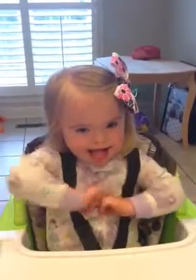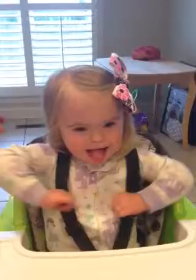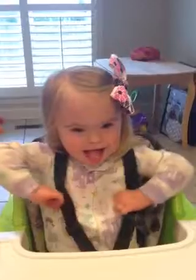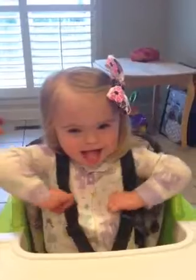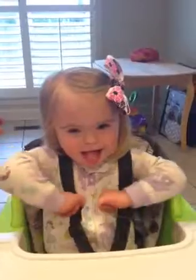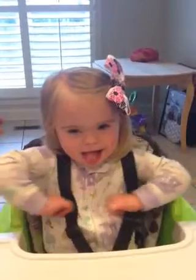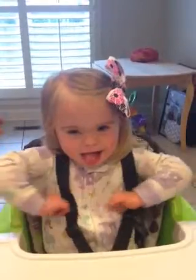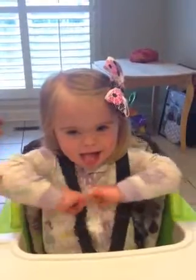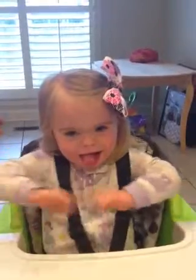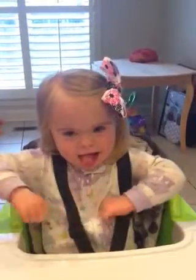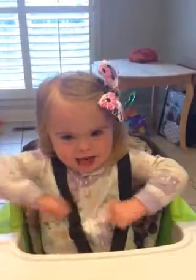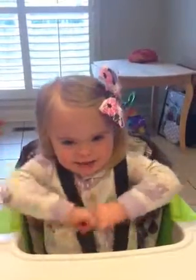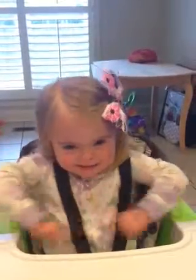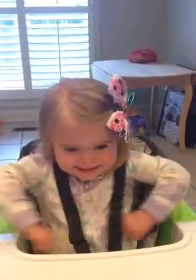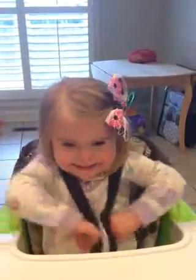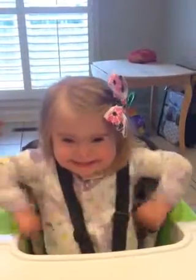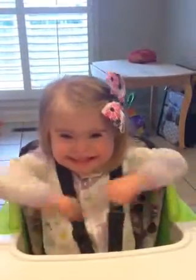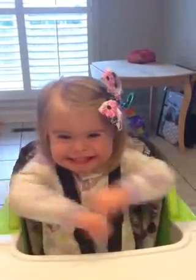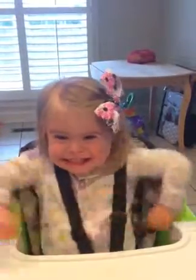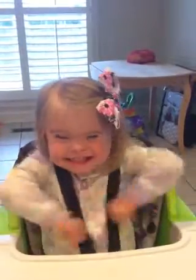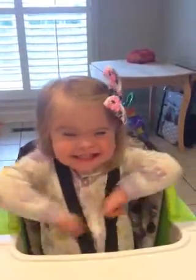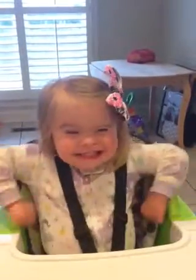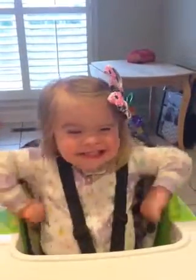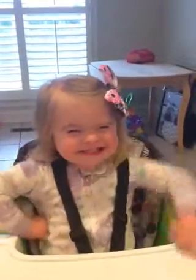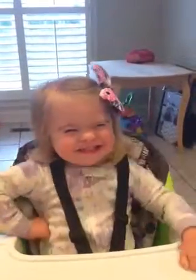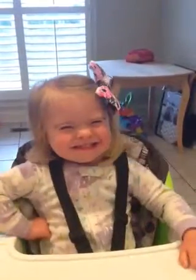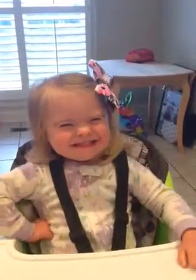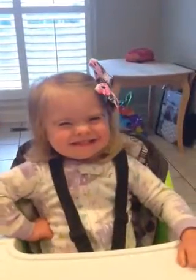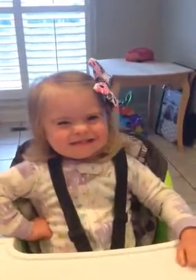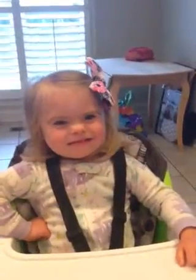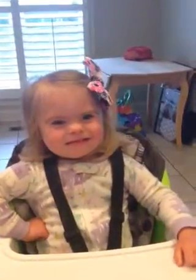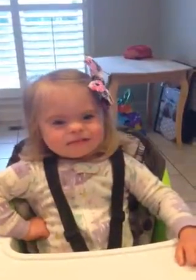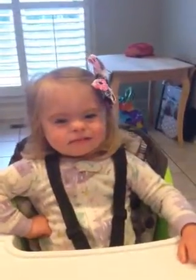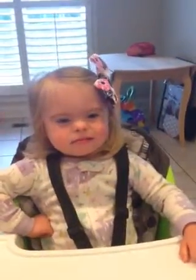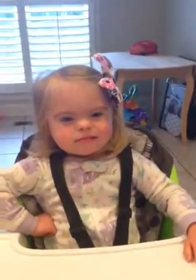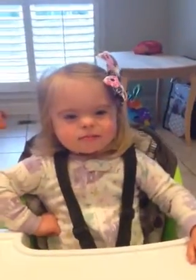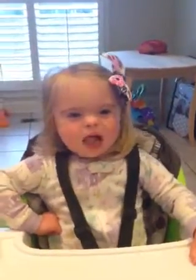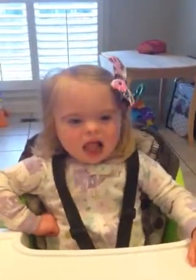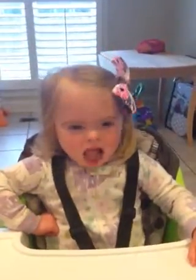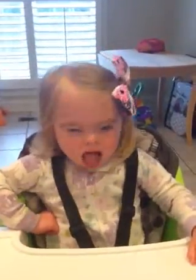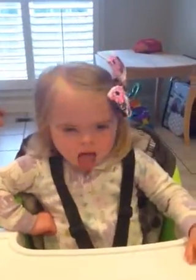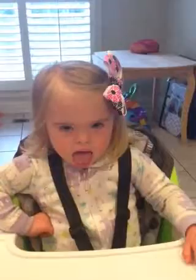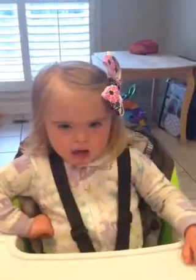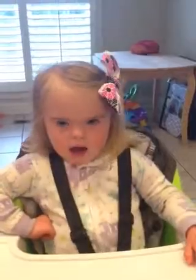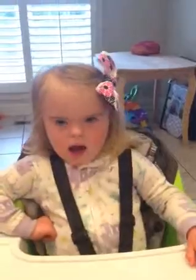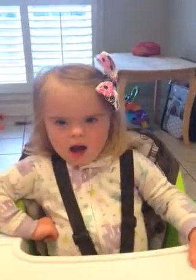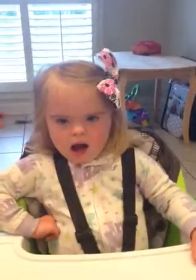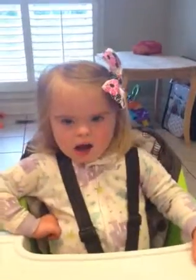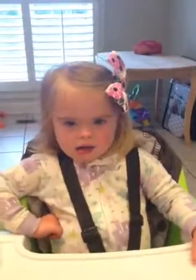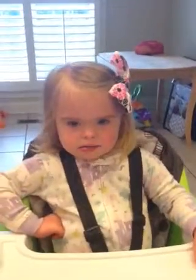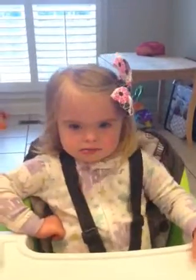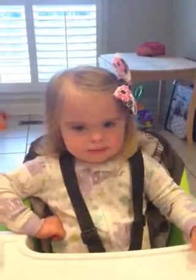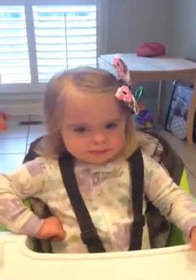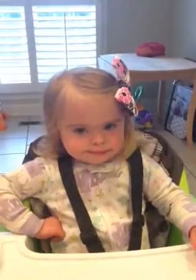That looks a lot like please, but our hands are closed. When we want to go outside, we